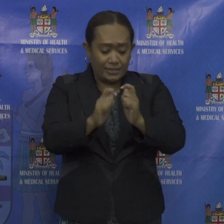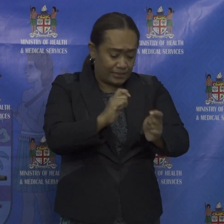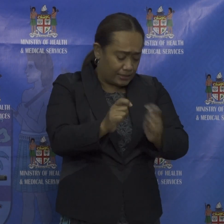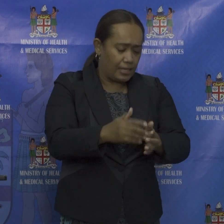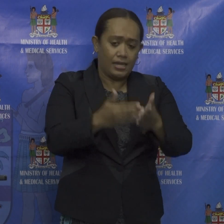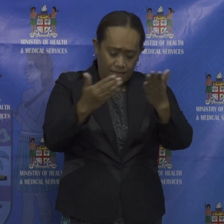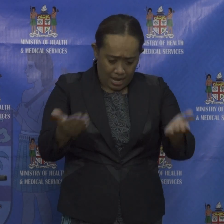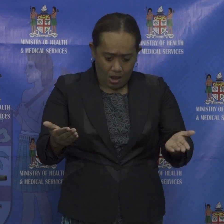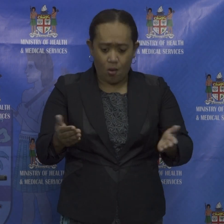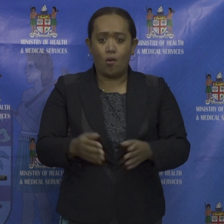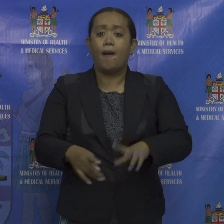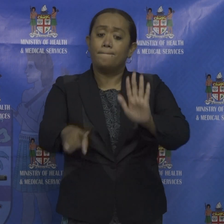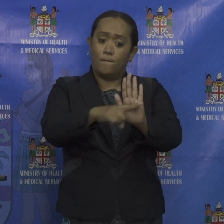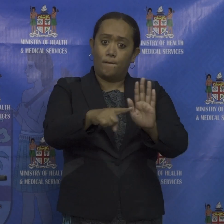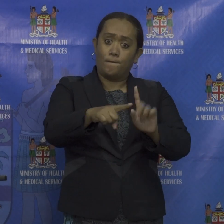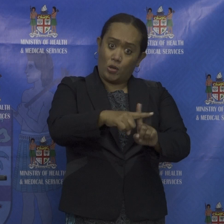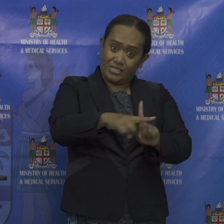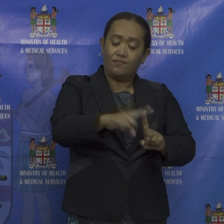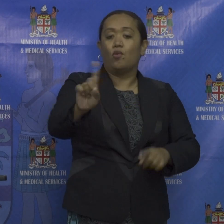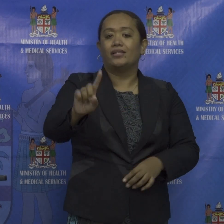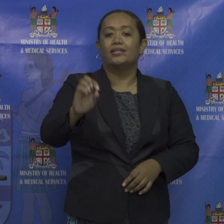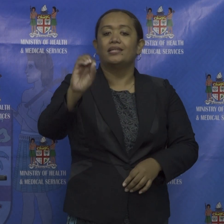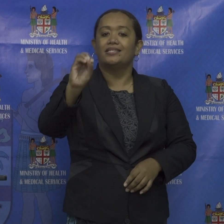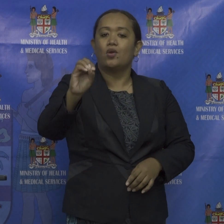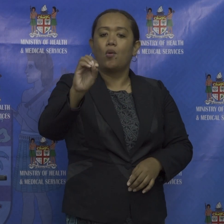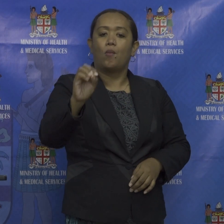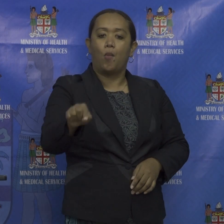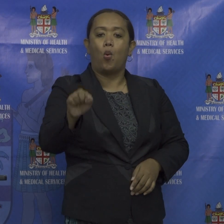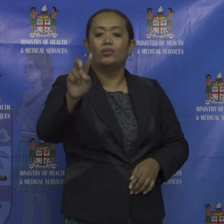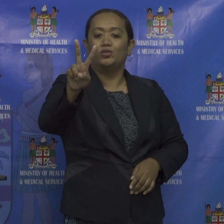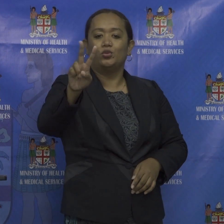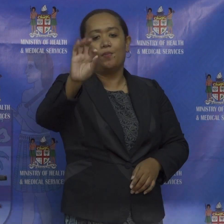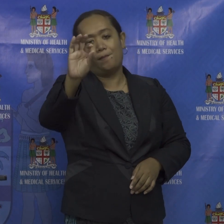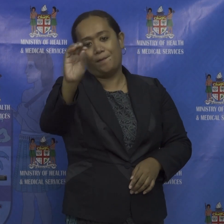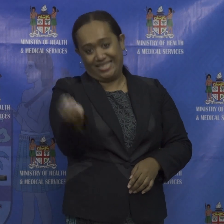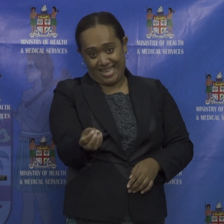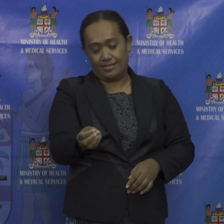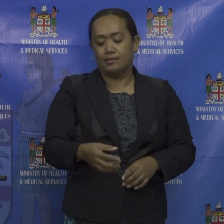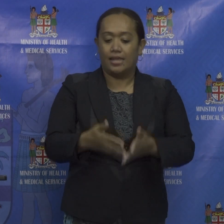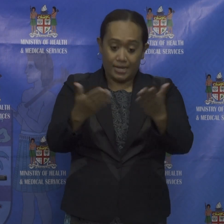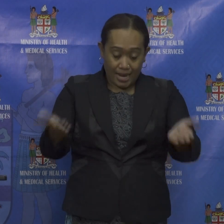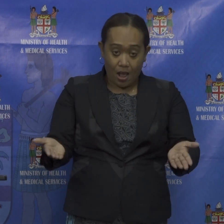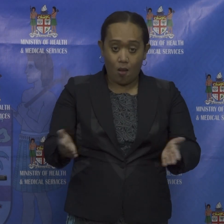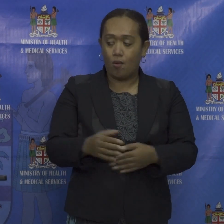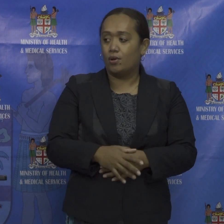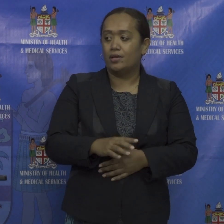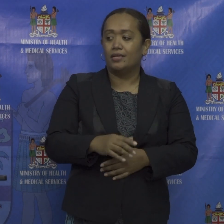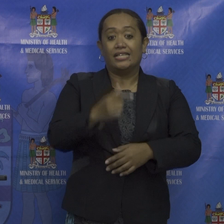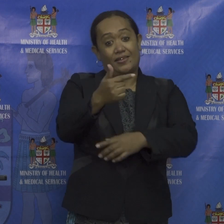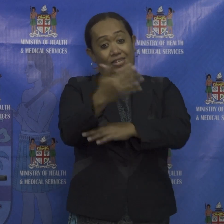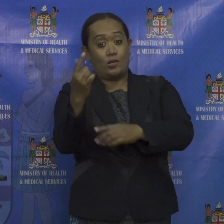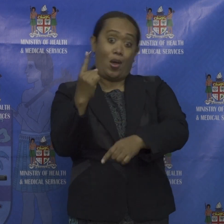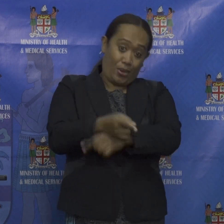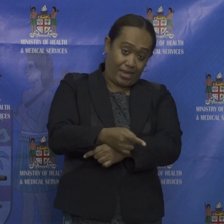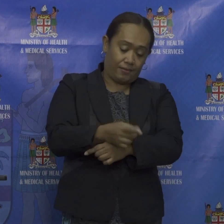the number of positives we've had is 0.2%. And our 7-day average daily test positivity, so looking at the last 7